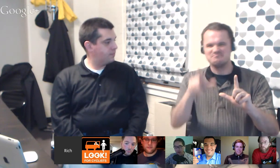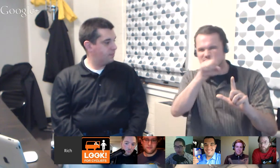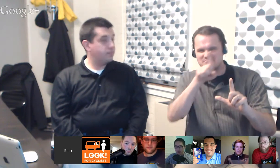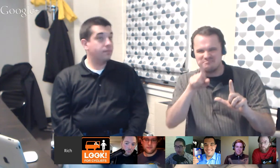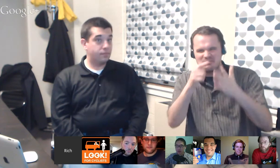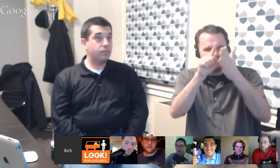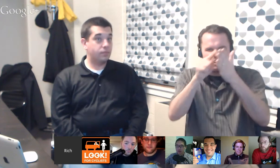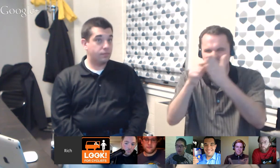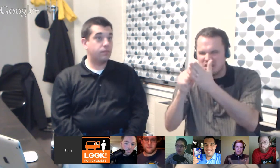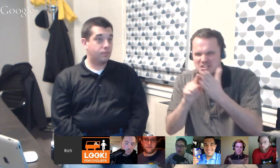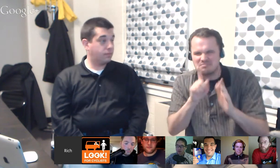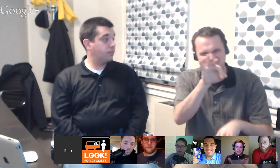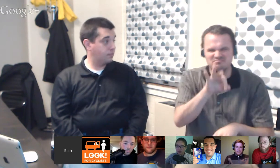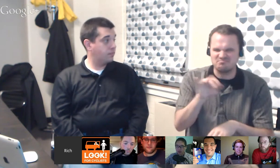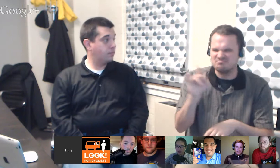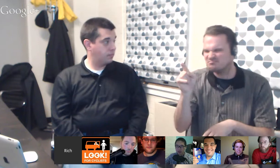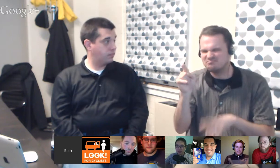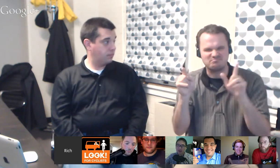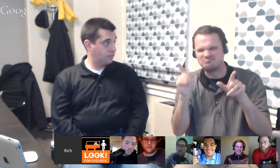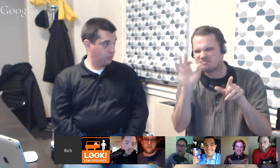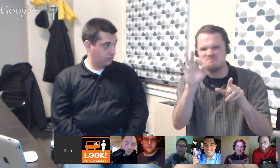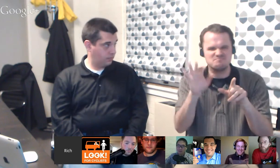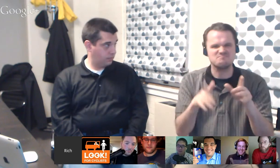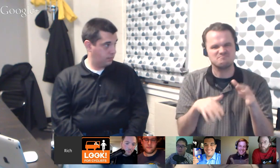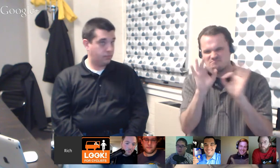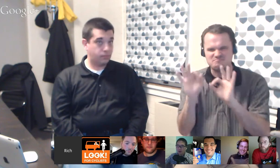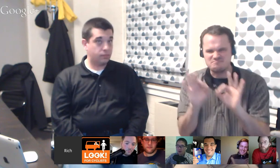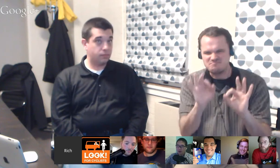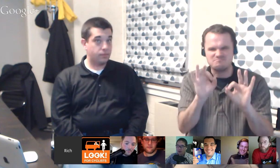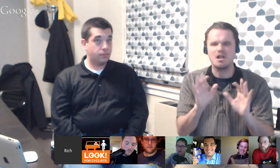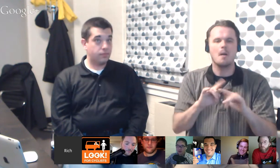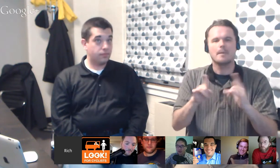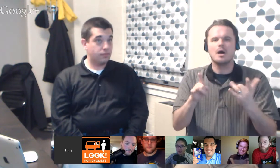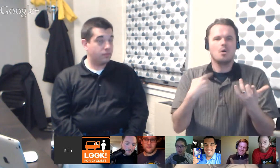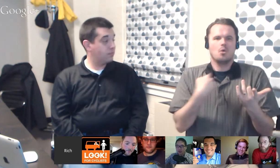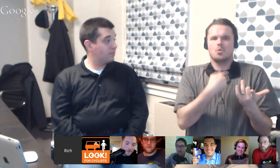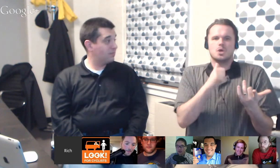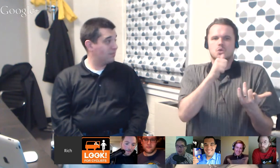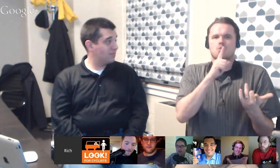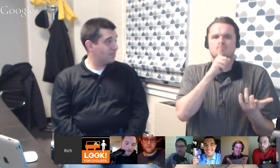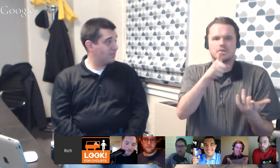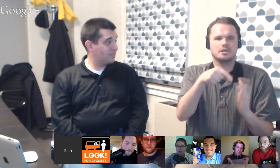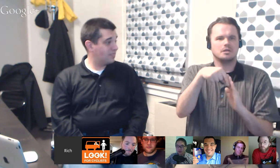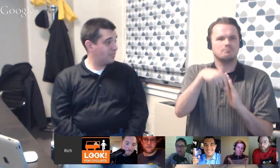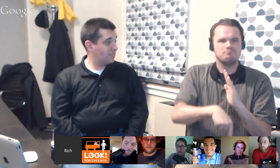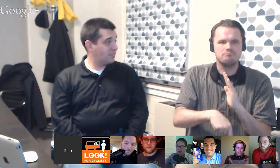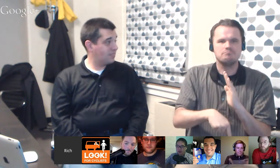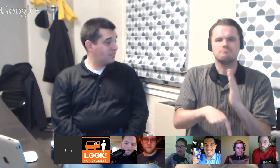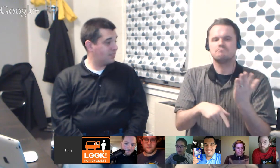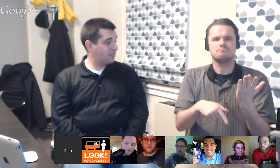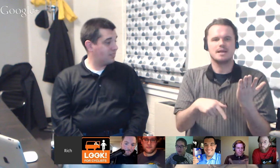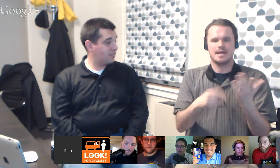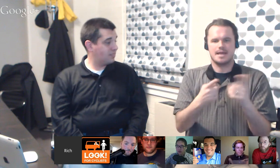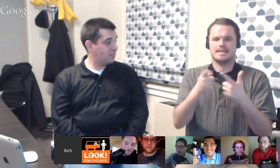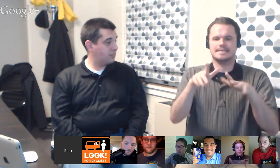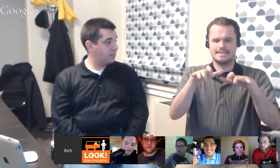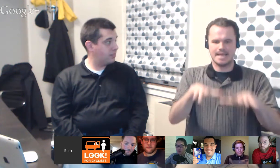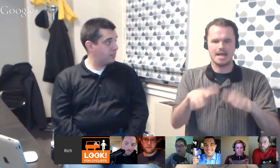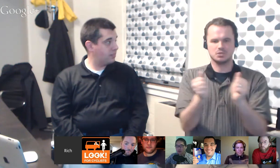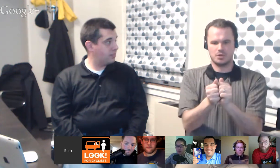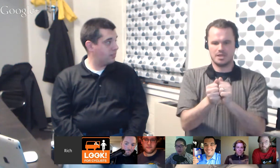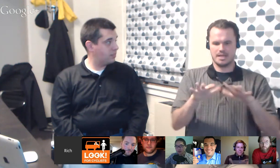like, oh, it has hover state, that looks good. But we don't really, then test it with